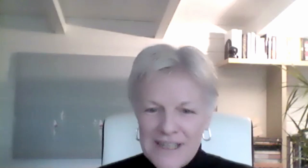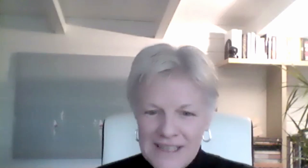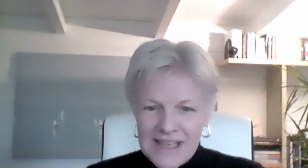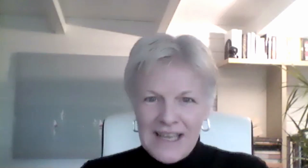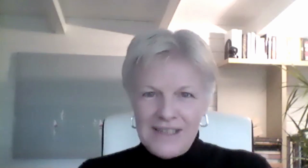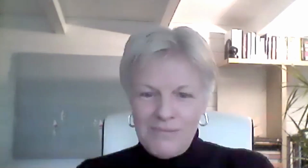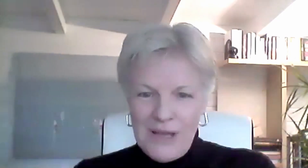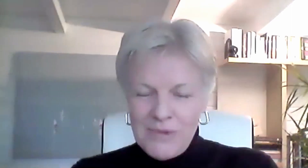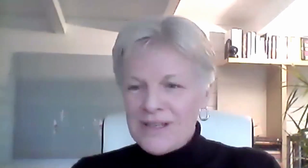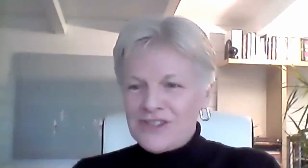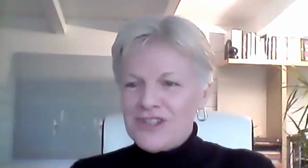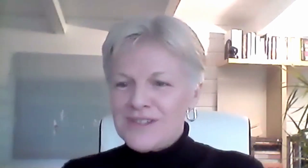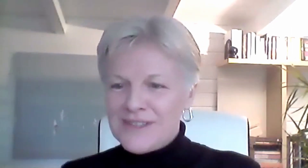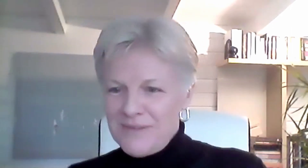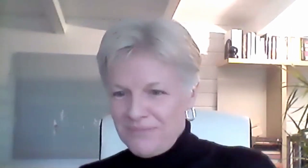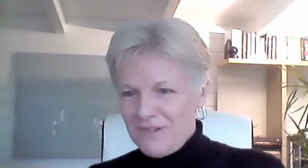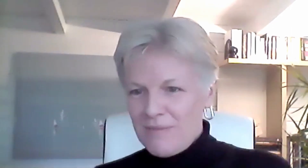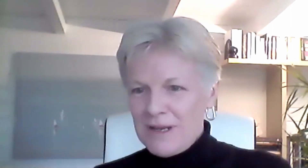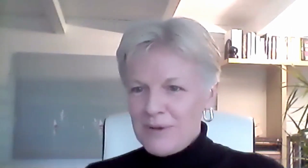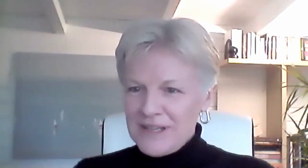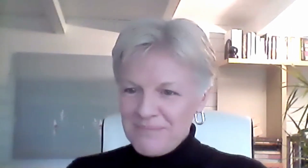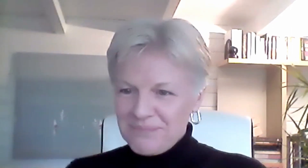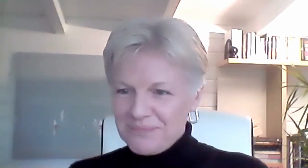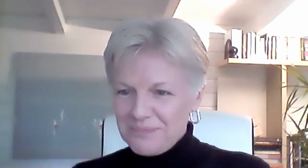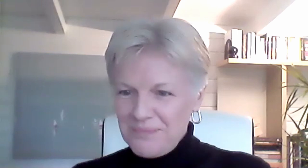any questions from anybody.